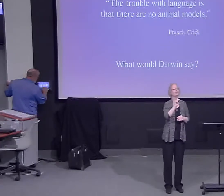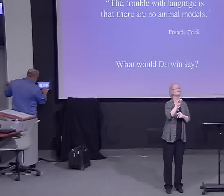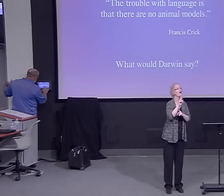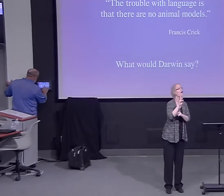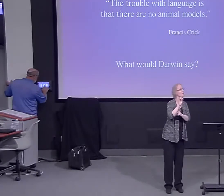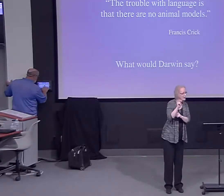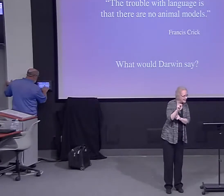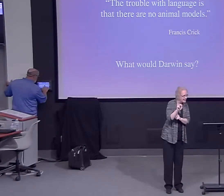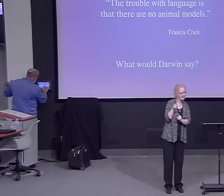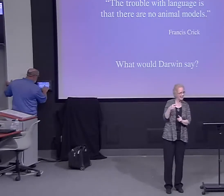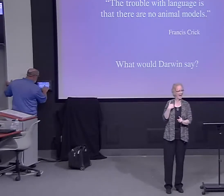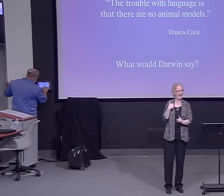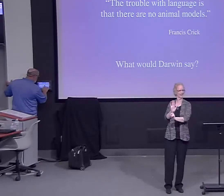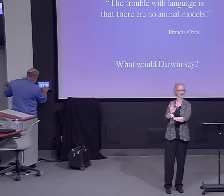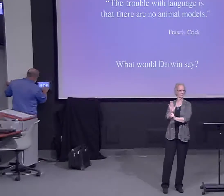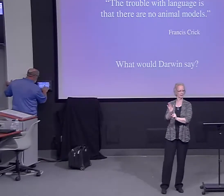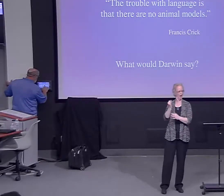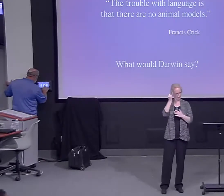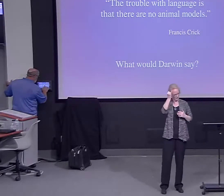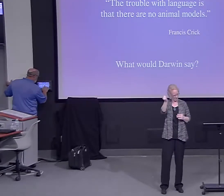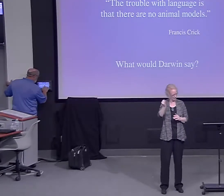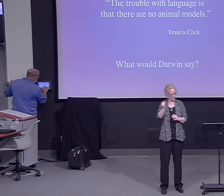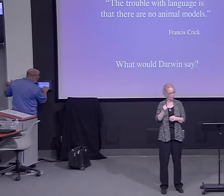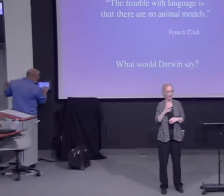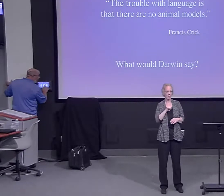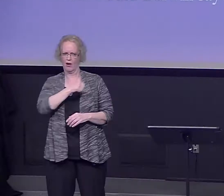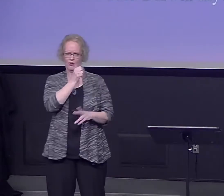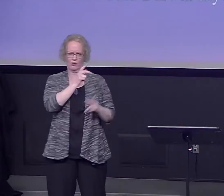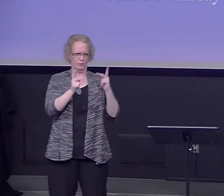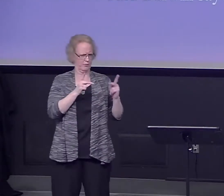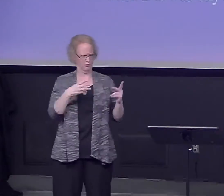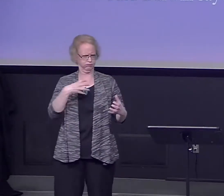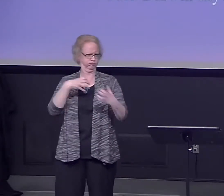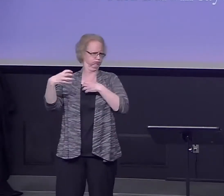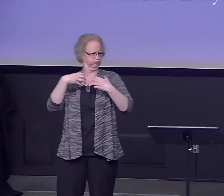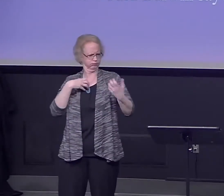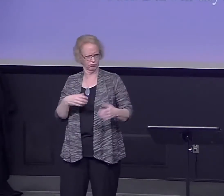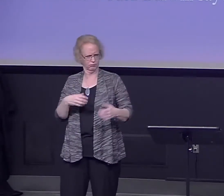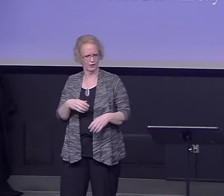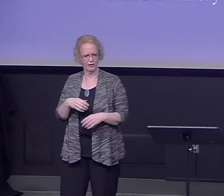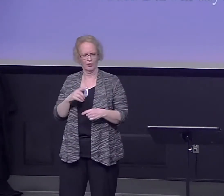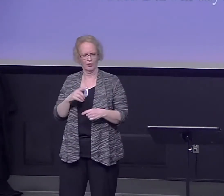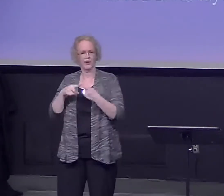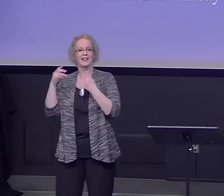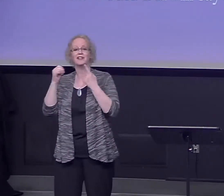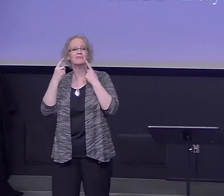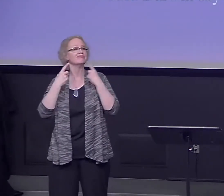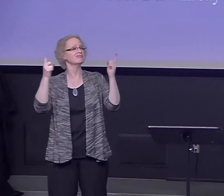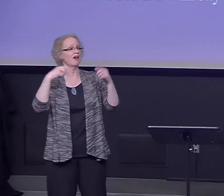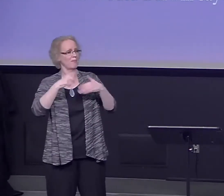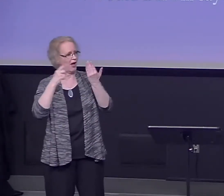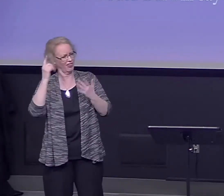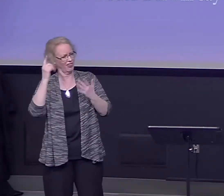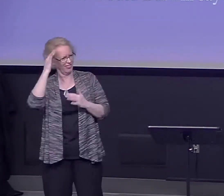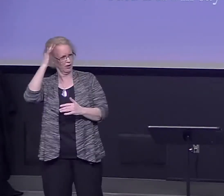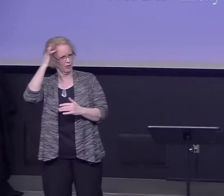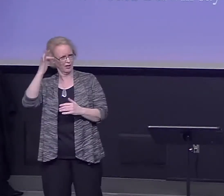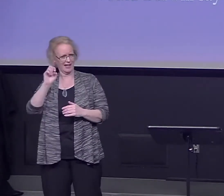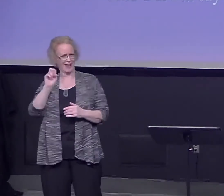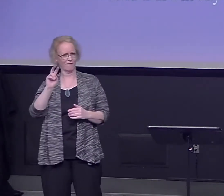own ideas. He was attacked when he came up with the theory of evolution on his first book, Origin of